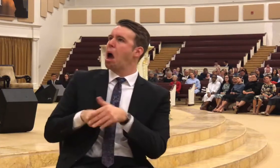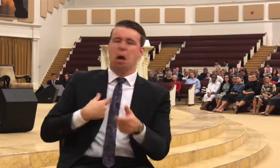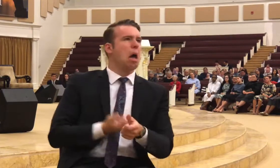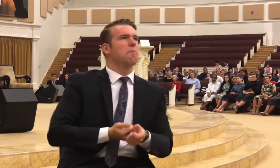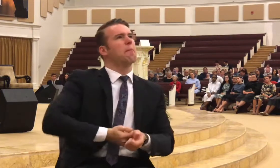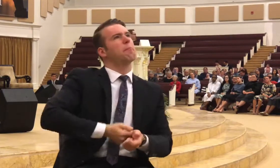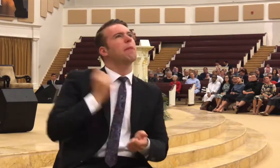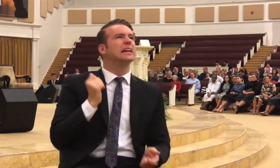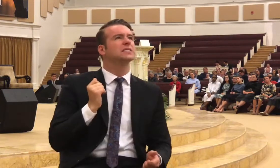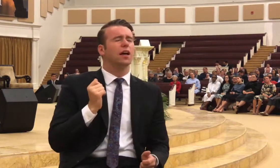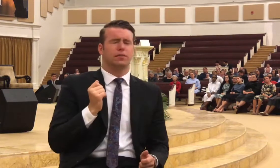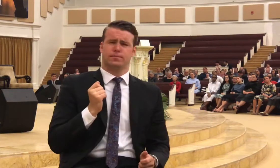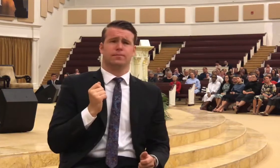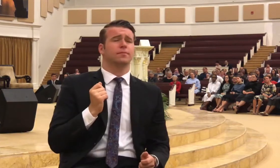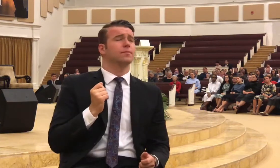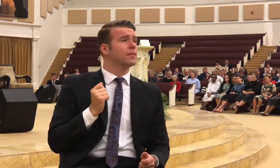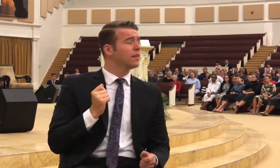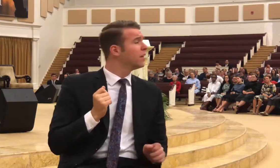hypocrites,